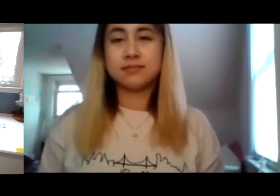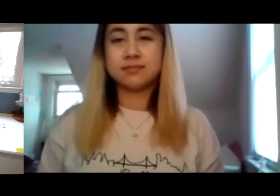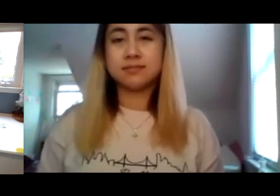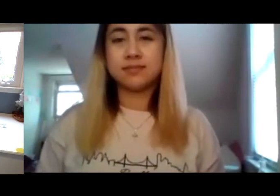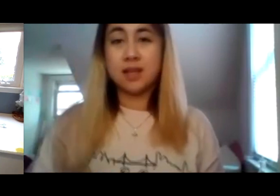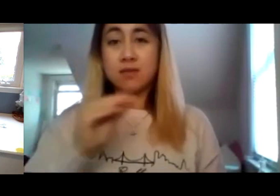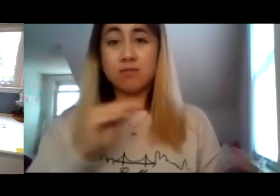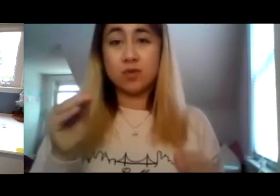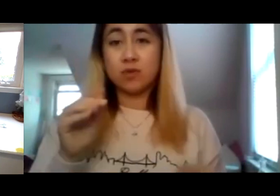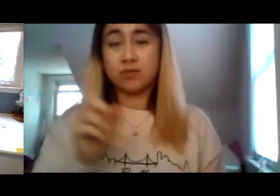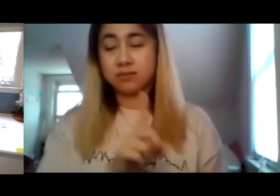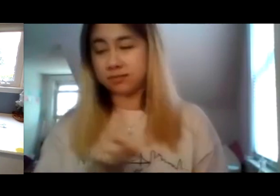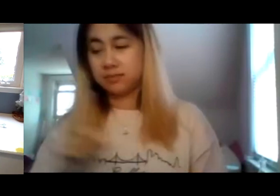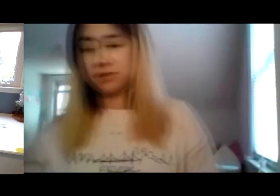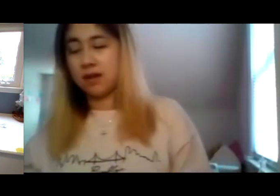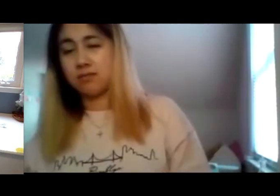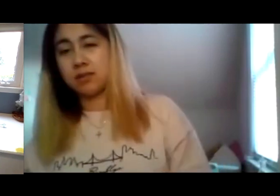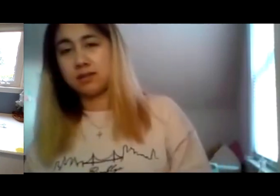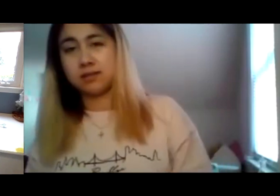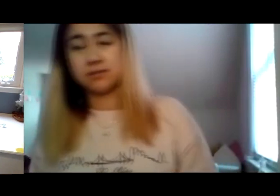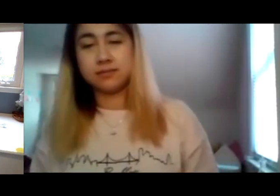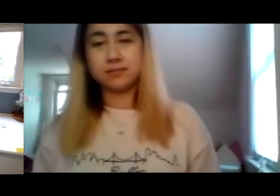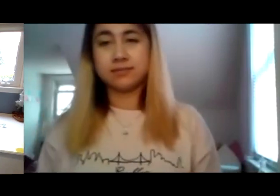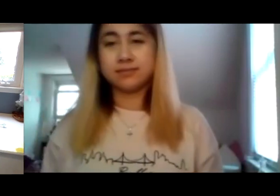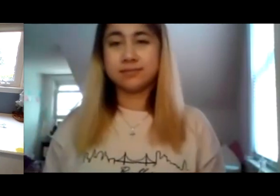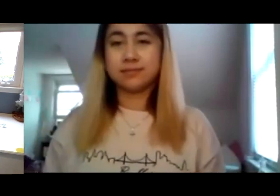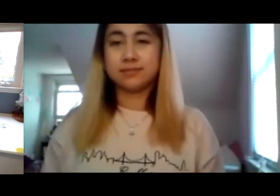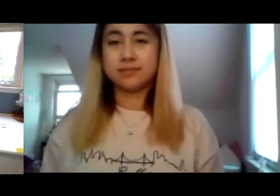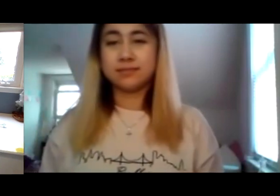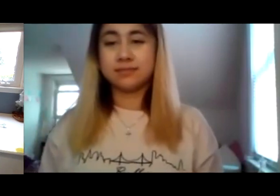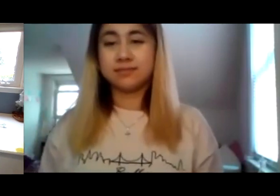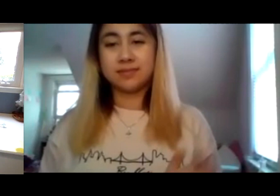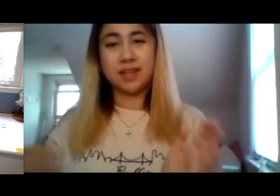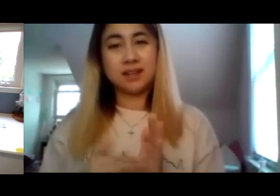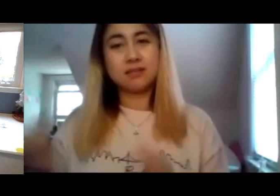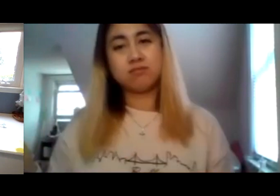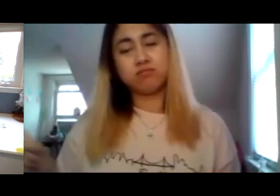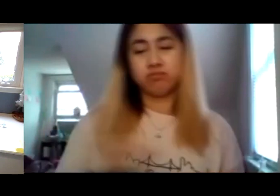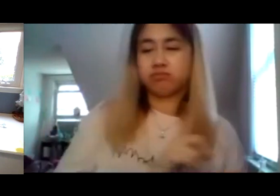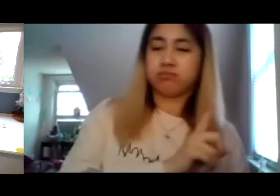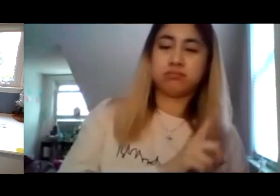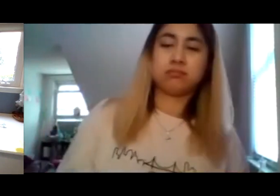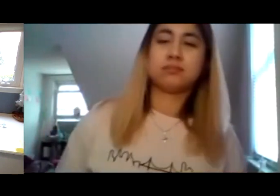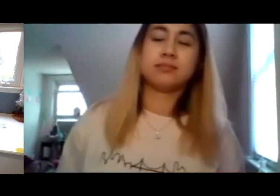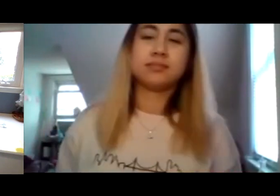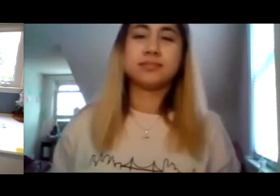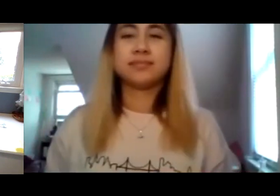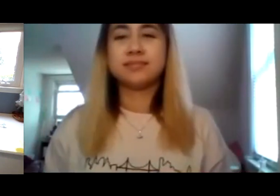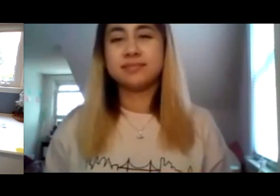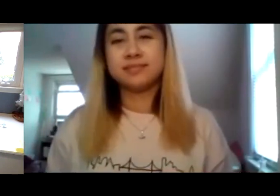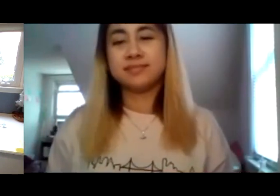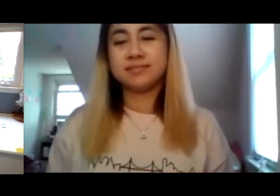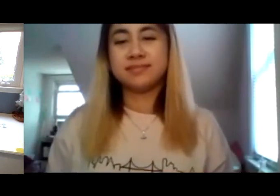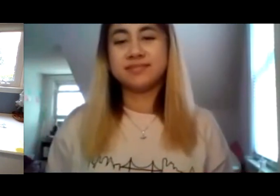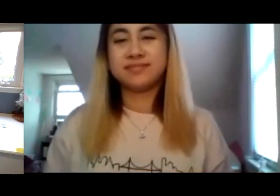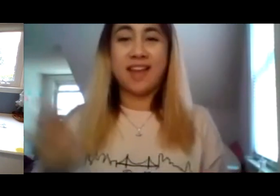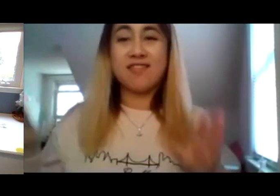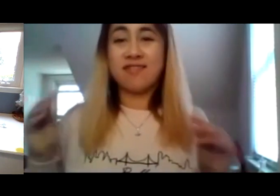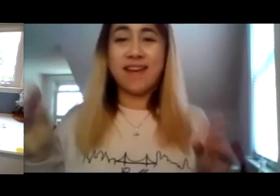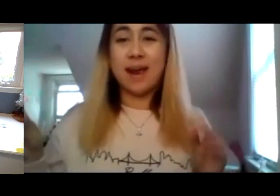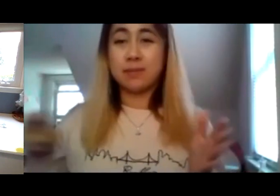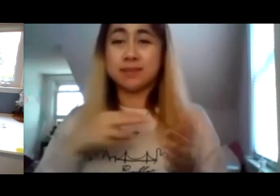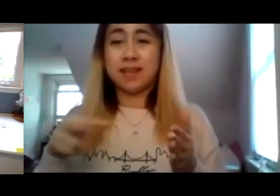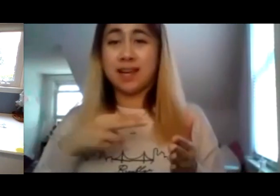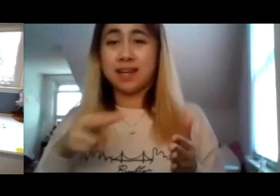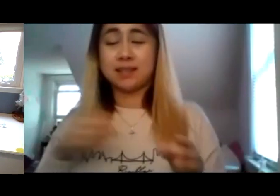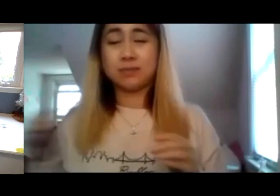can walk sideways, we can walk the other side, we can do a crab dance,